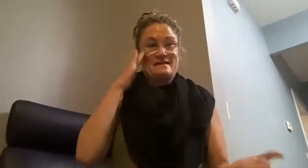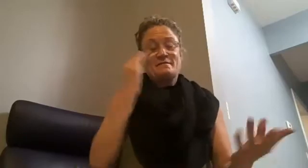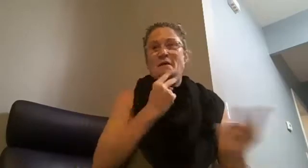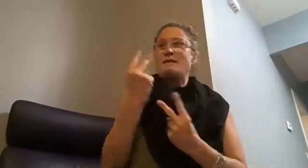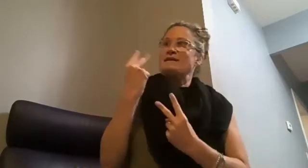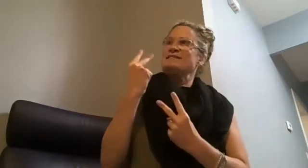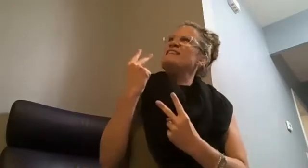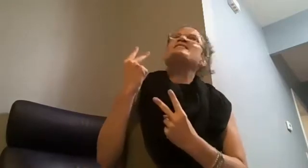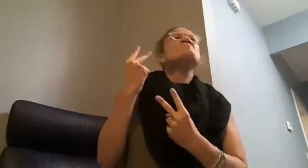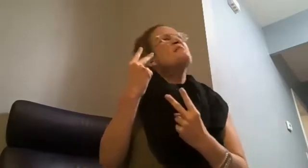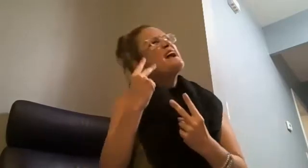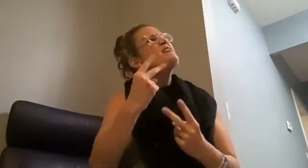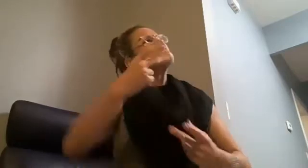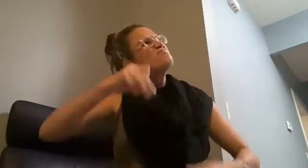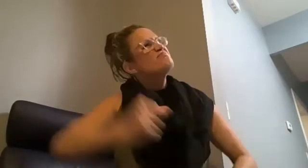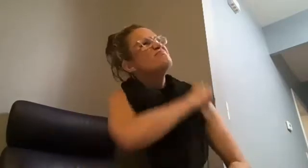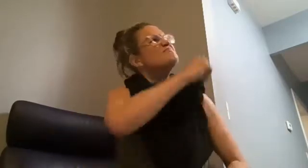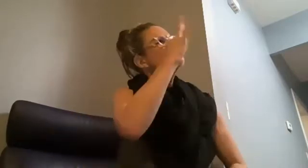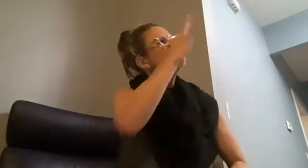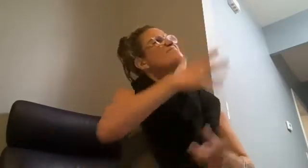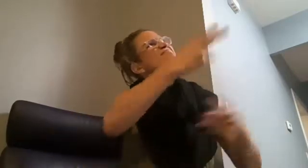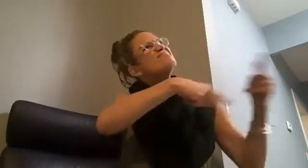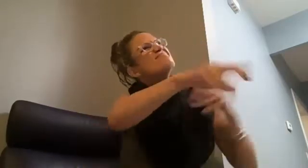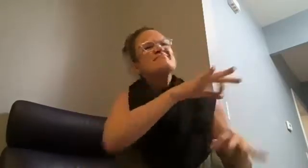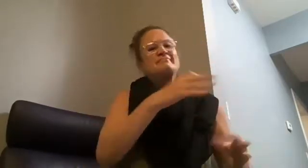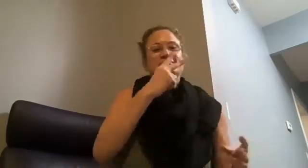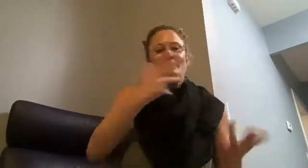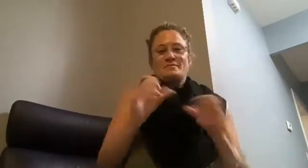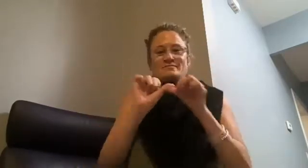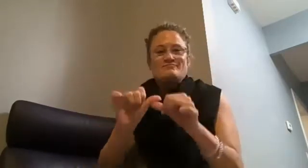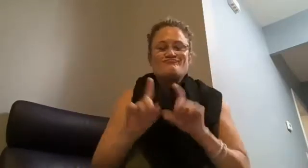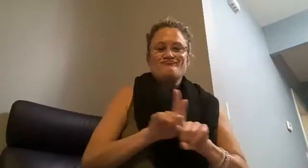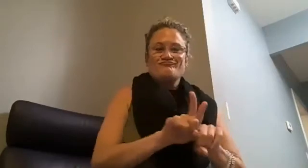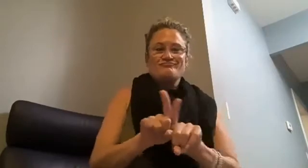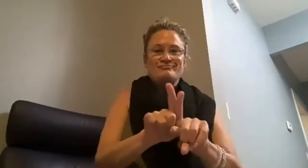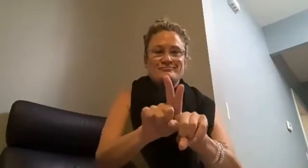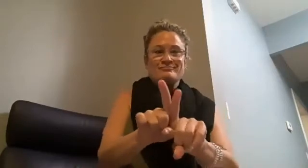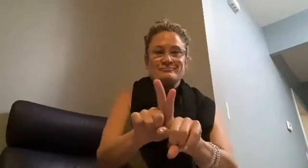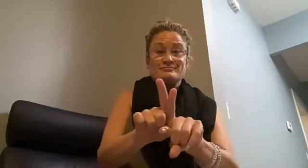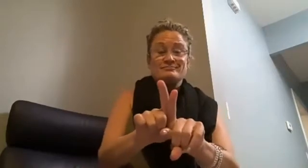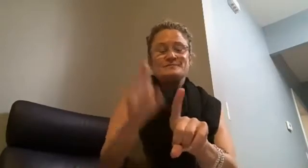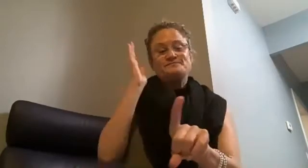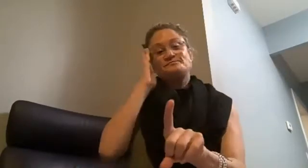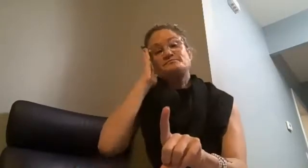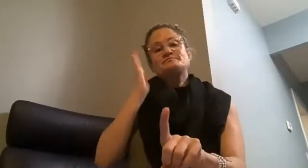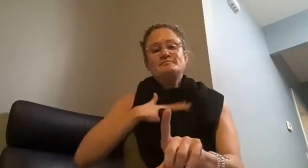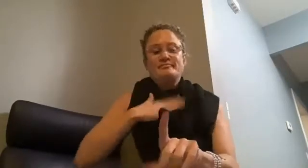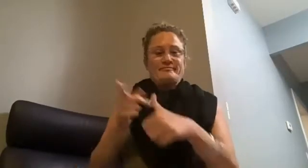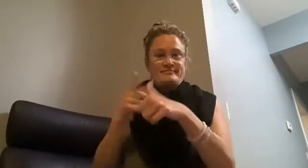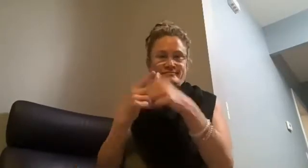it. And me and my sponsor continued along the boardwalk. And this is the thing about my first sponsor,